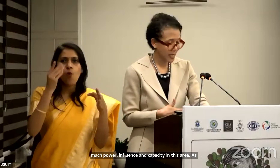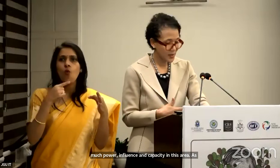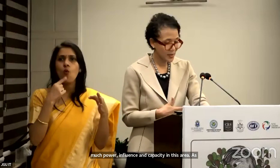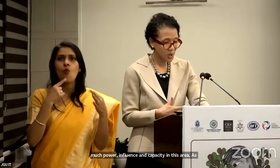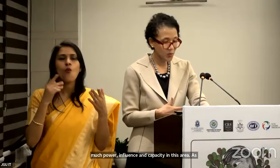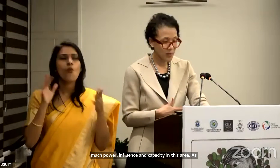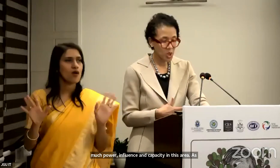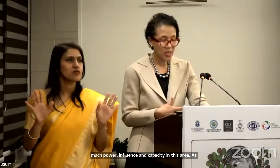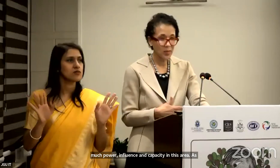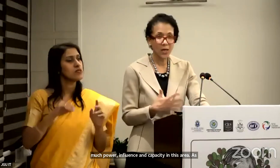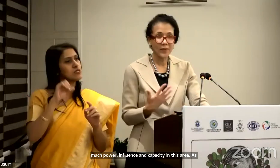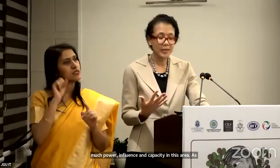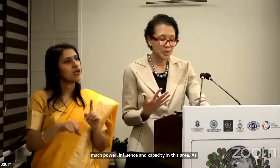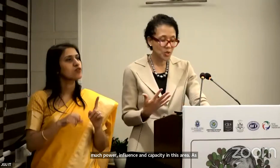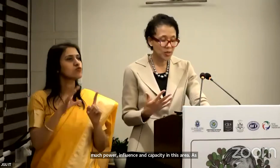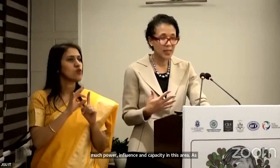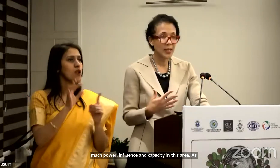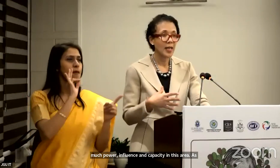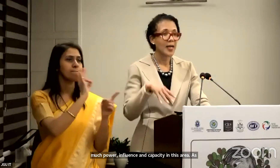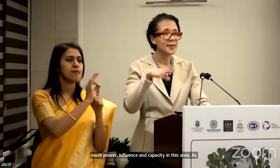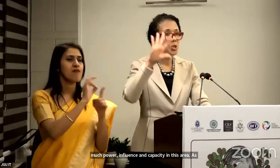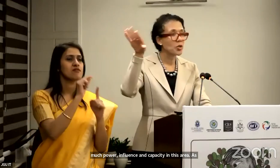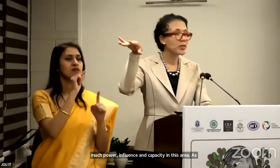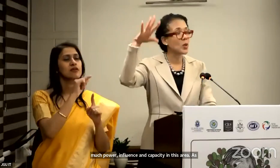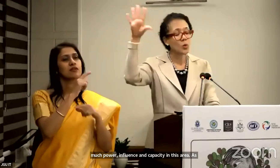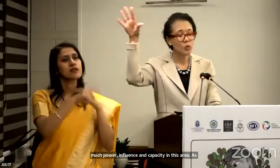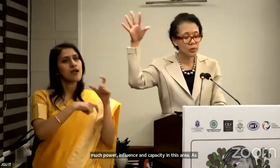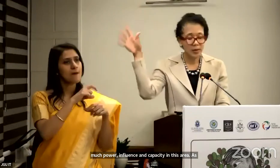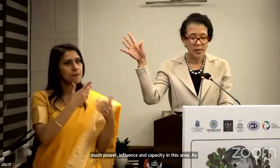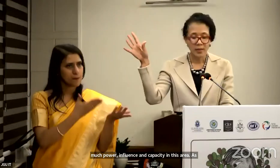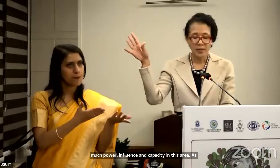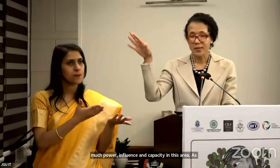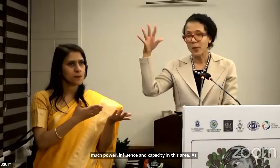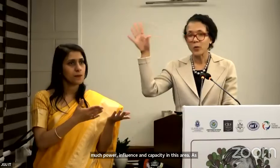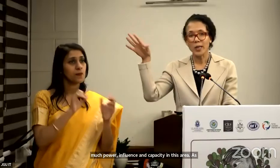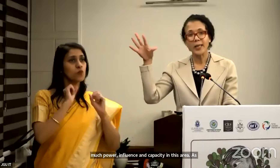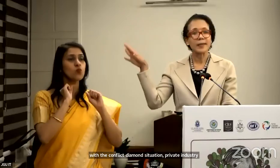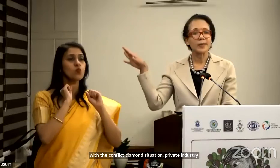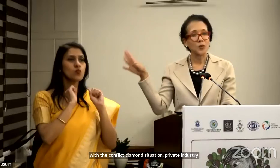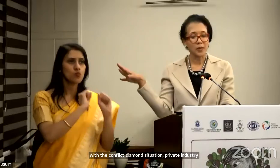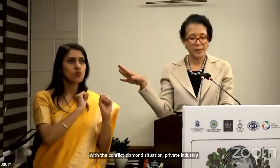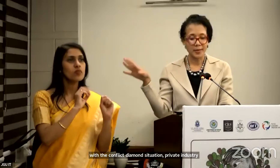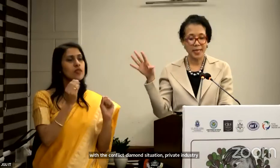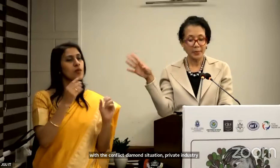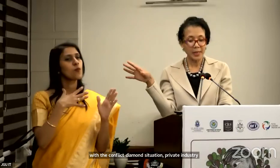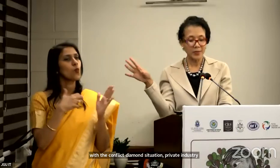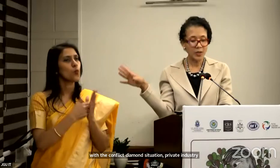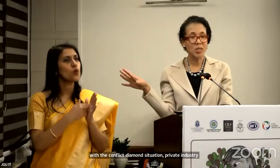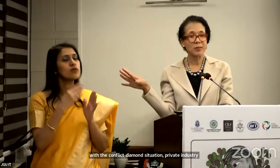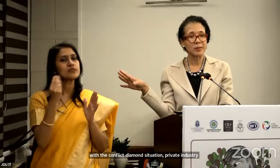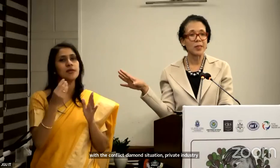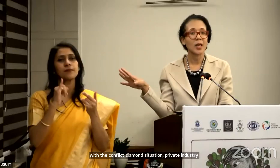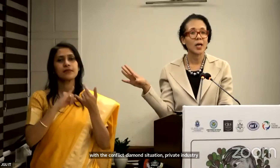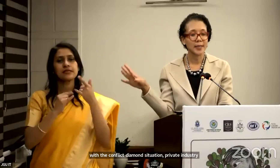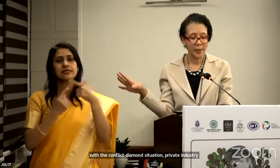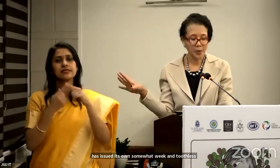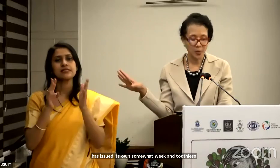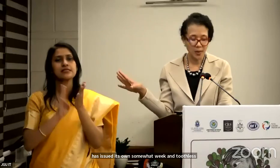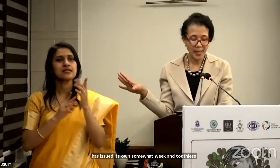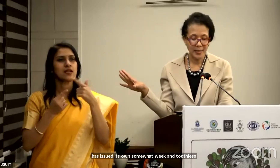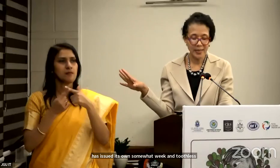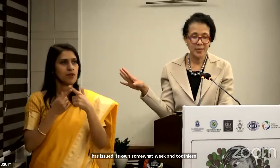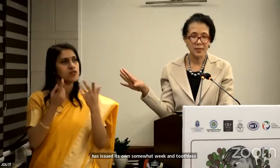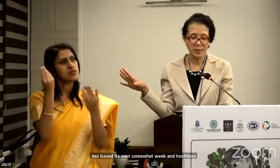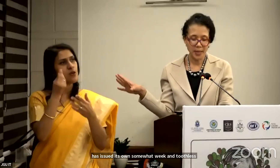conflict diamond situation, private industry has issued its own somewhat weak and toothless statement of vision on